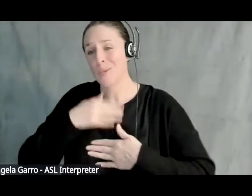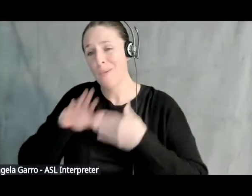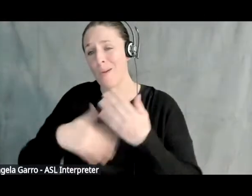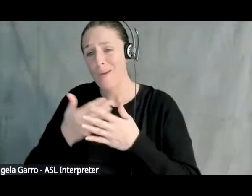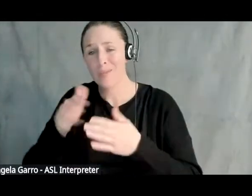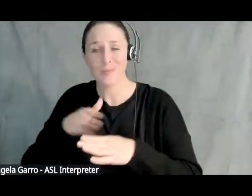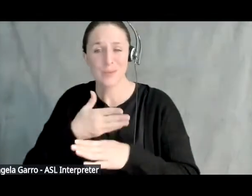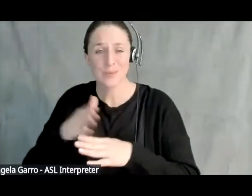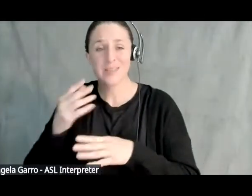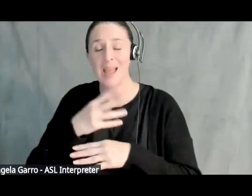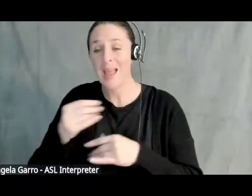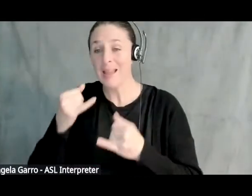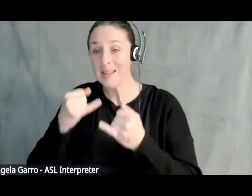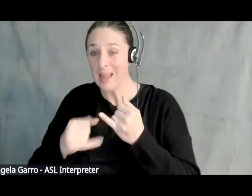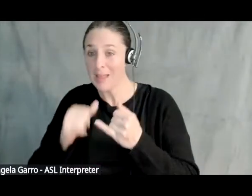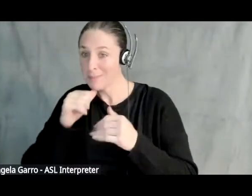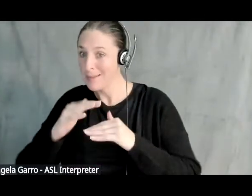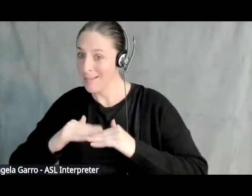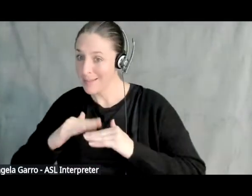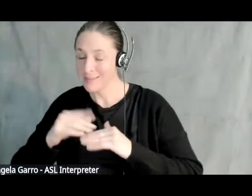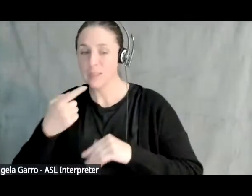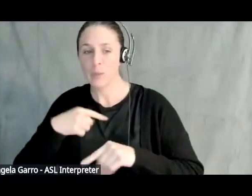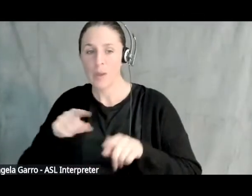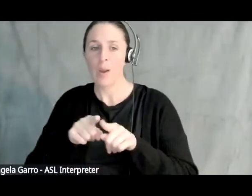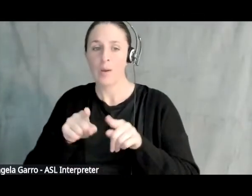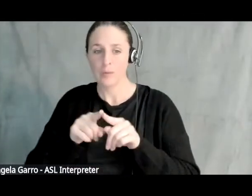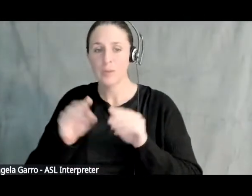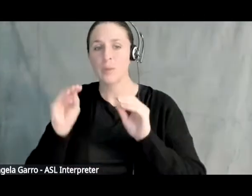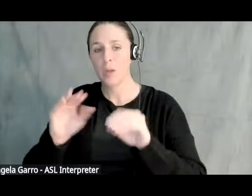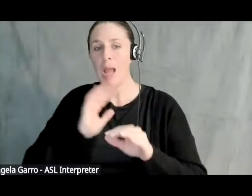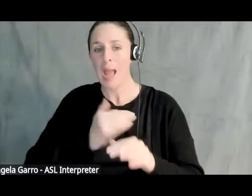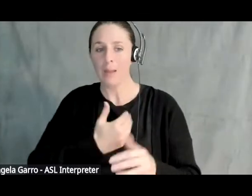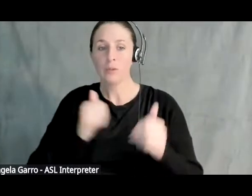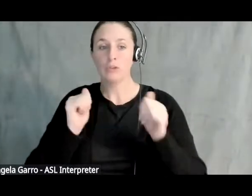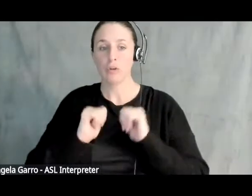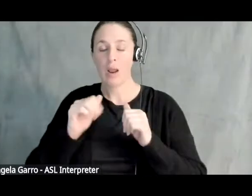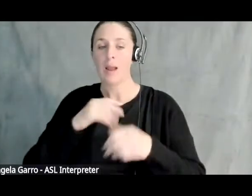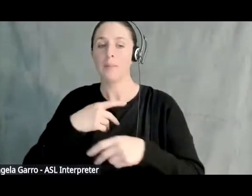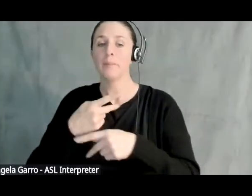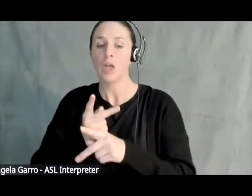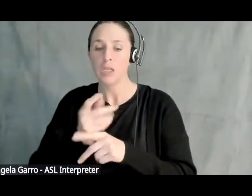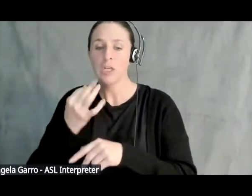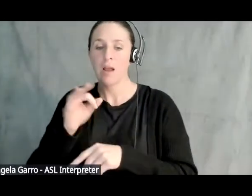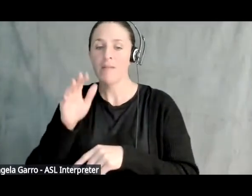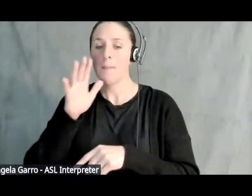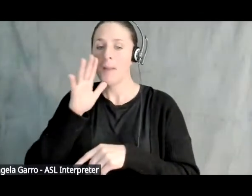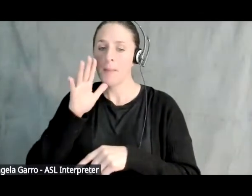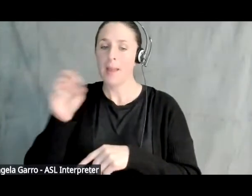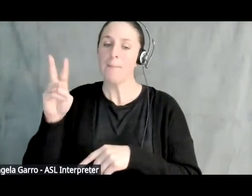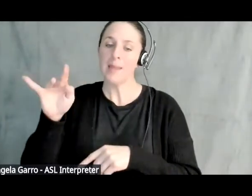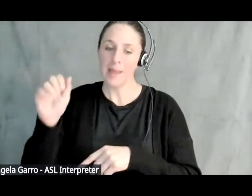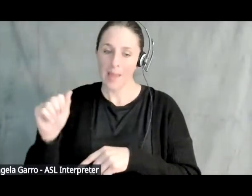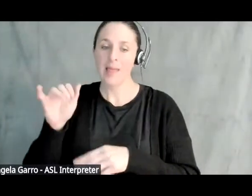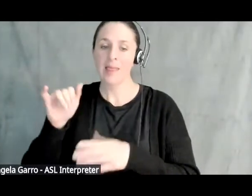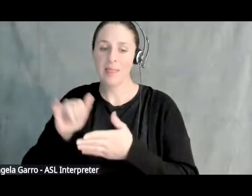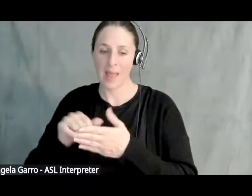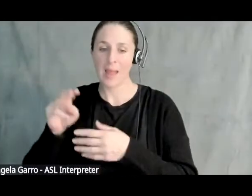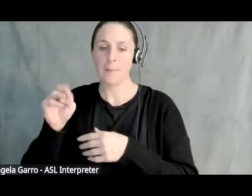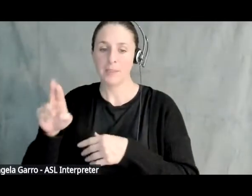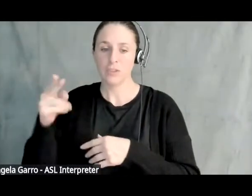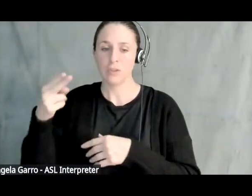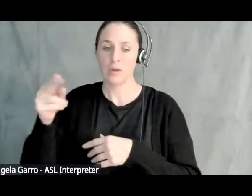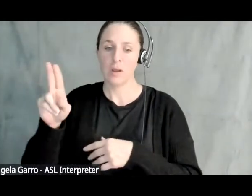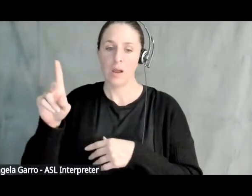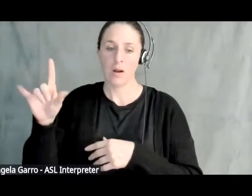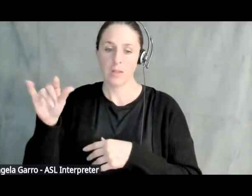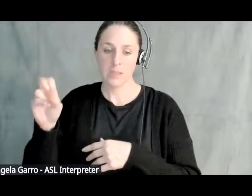and last but not least, we're also putting on our drama, our production of Mamma Mia that Mr. Huddleston is being a part of. So that'll be next